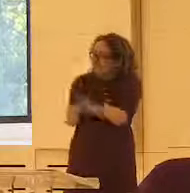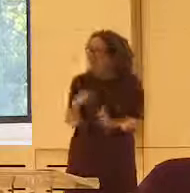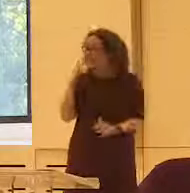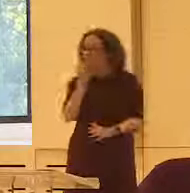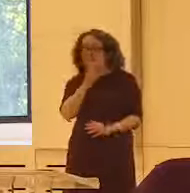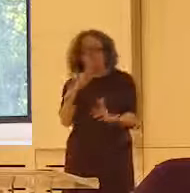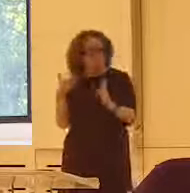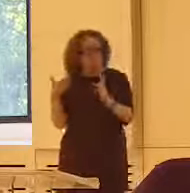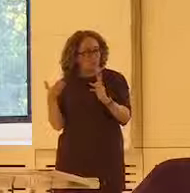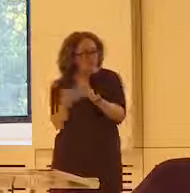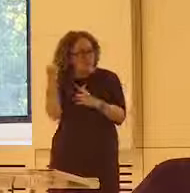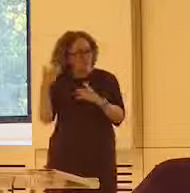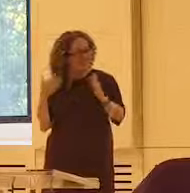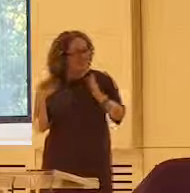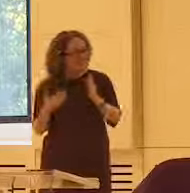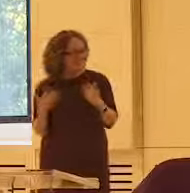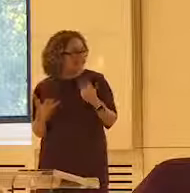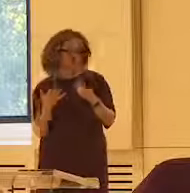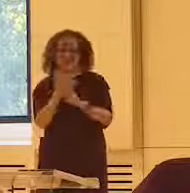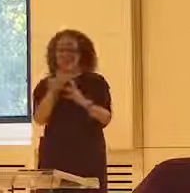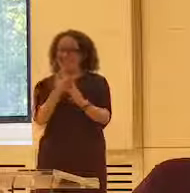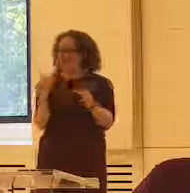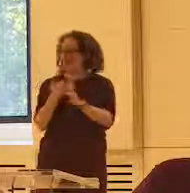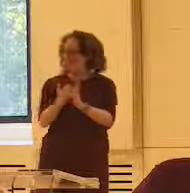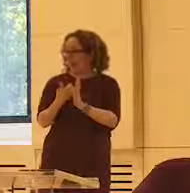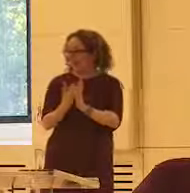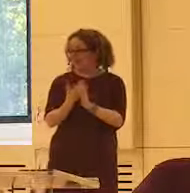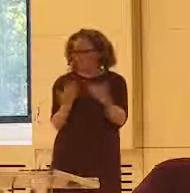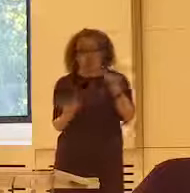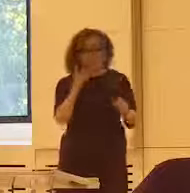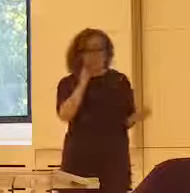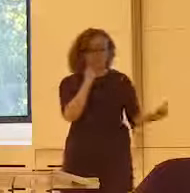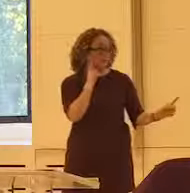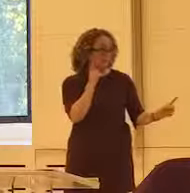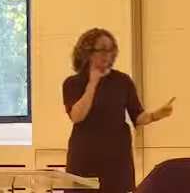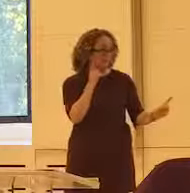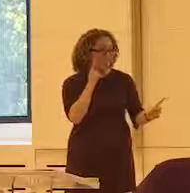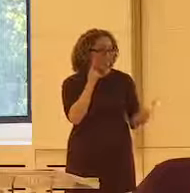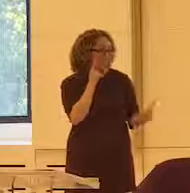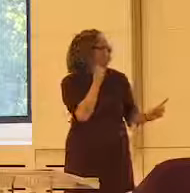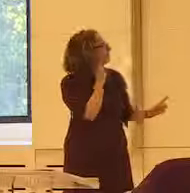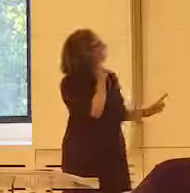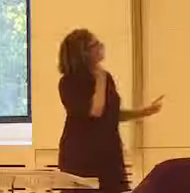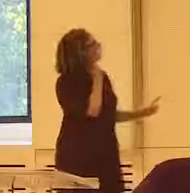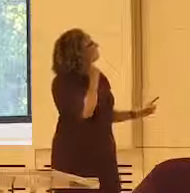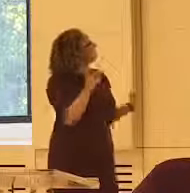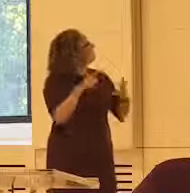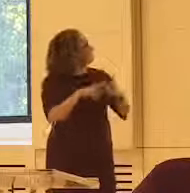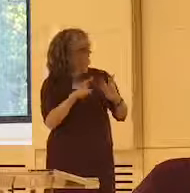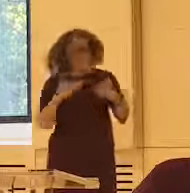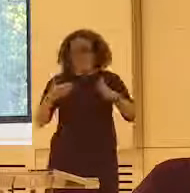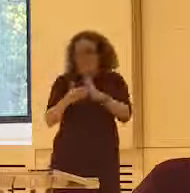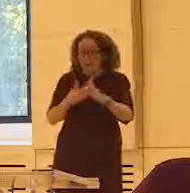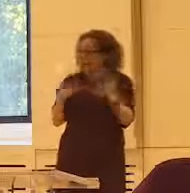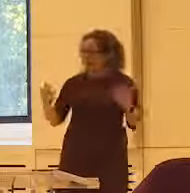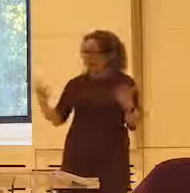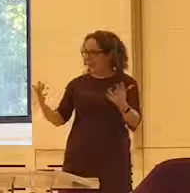it's really difficult for deaf people to get access to therapies. Hearing people, it's fine, but